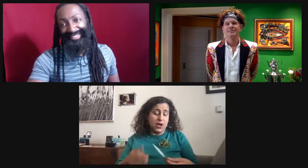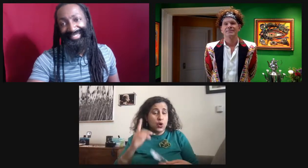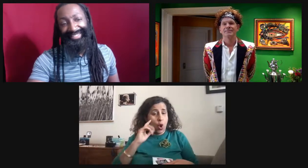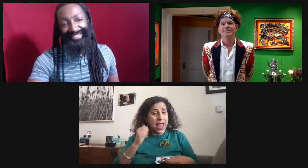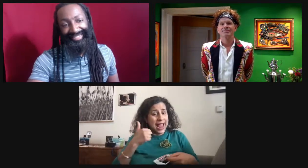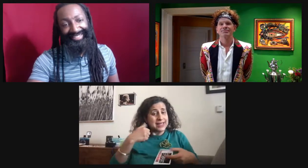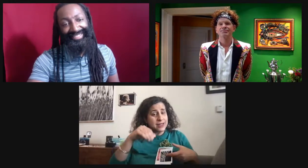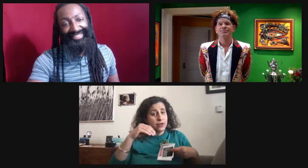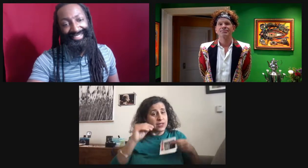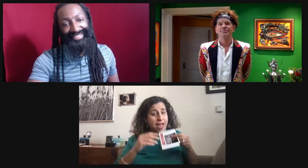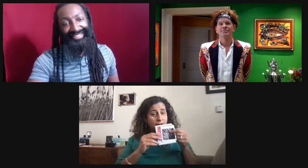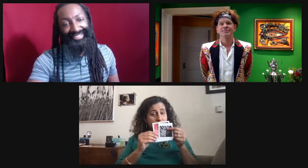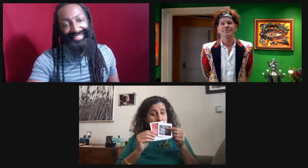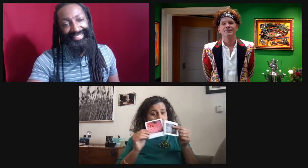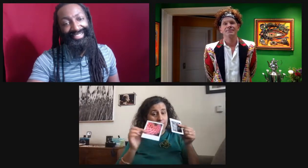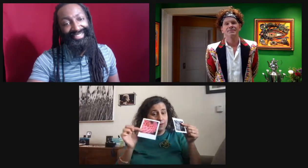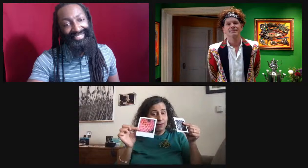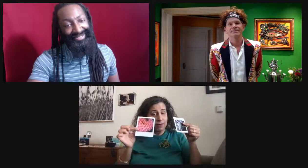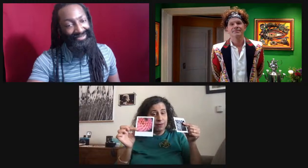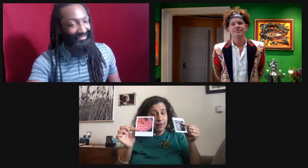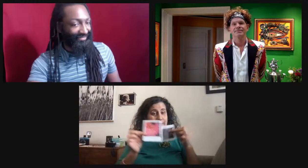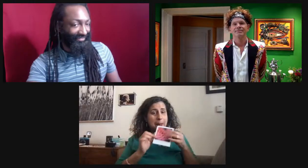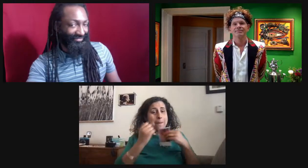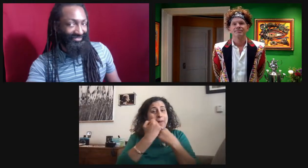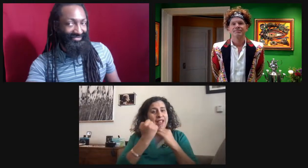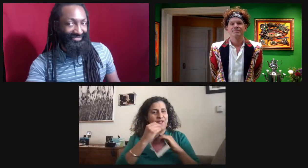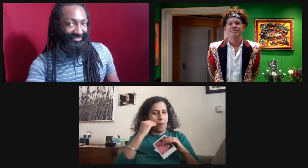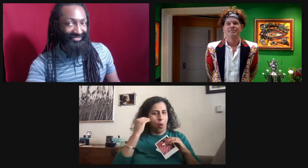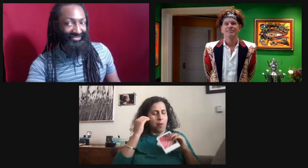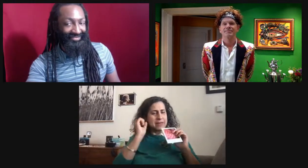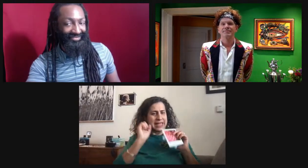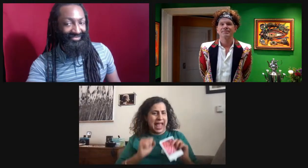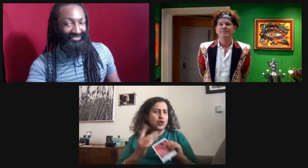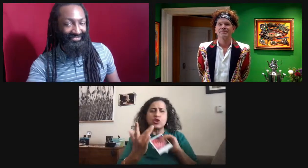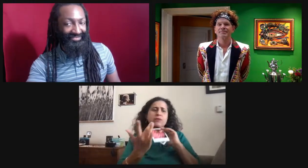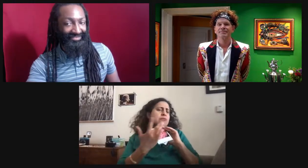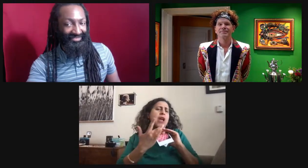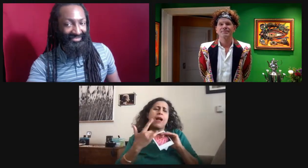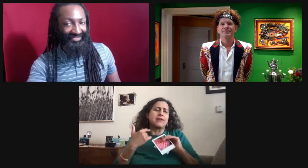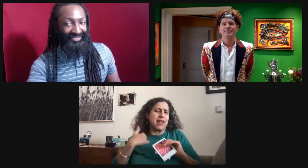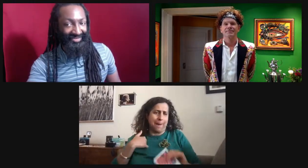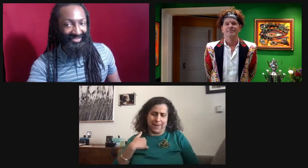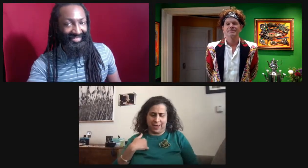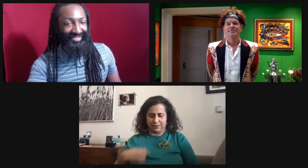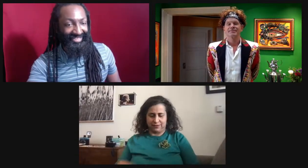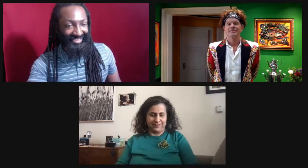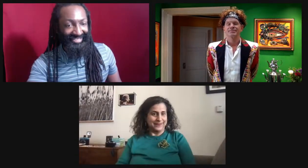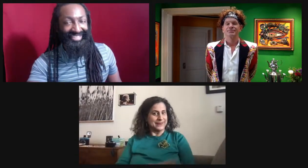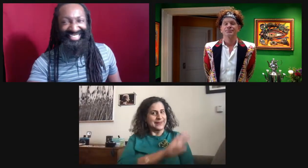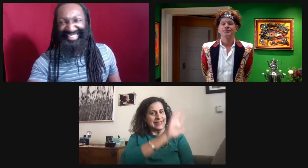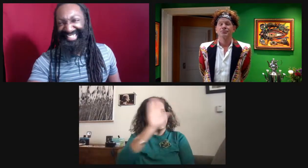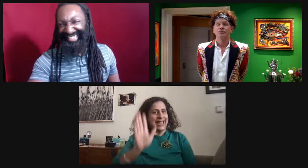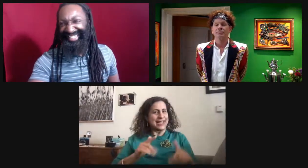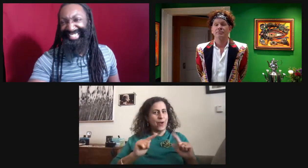we can show you how to order online. Here's some samples of my work. You can contact me